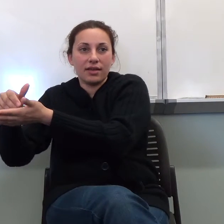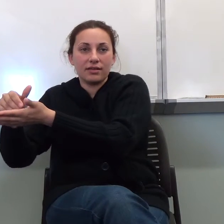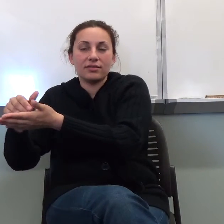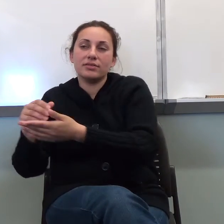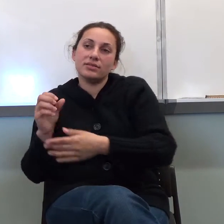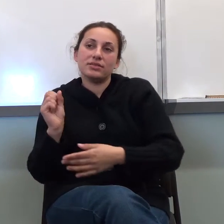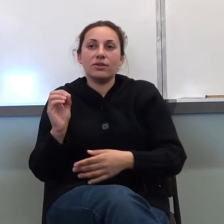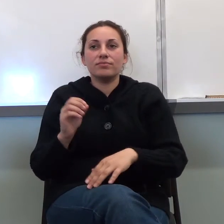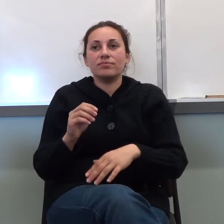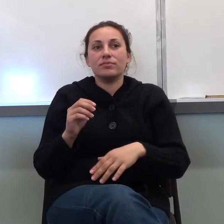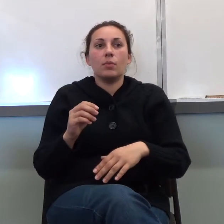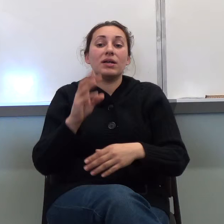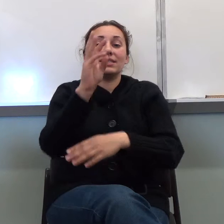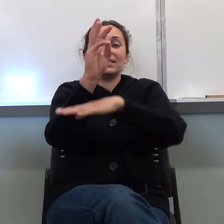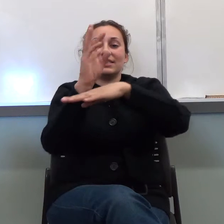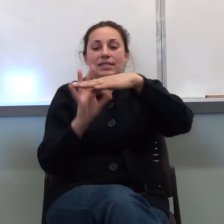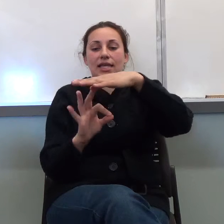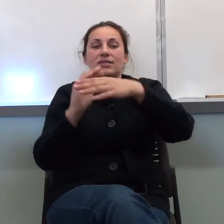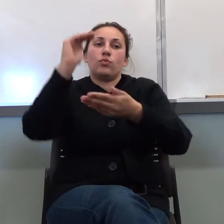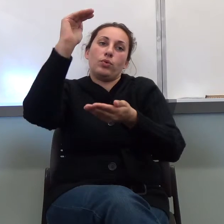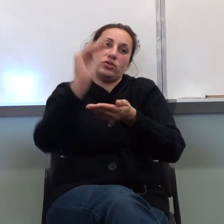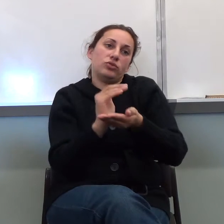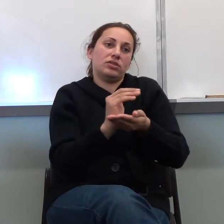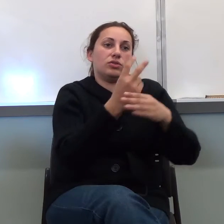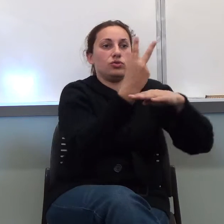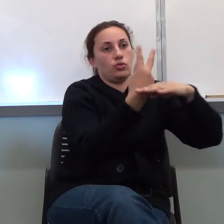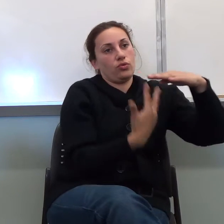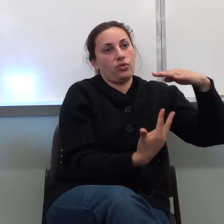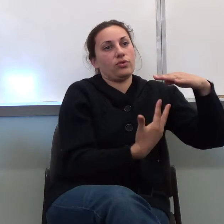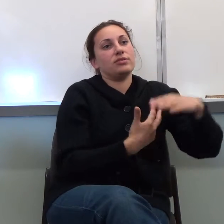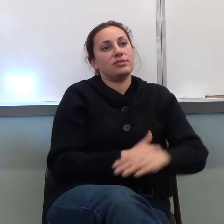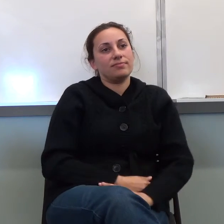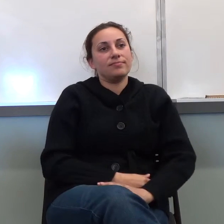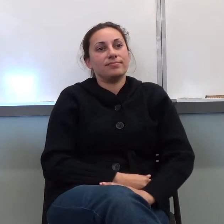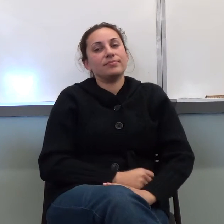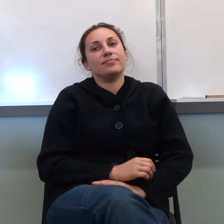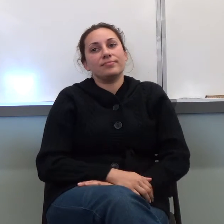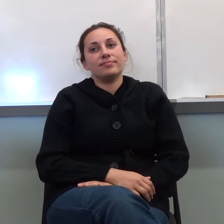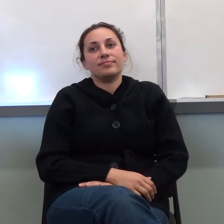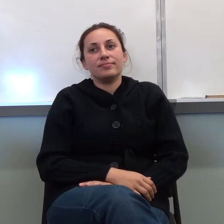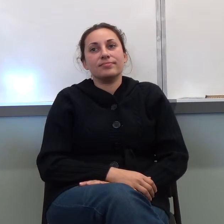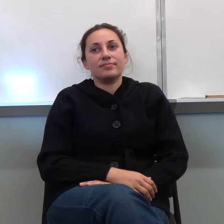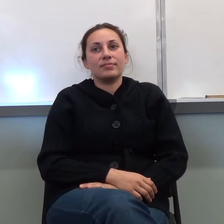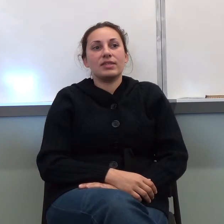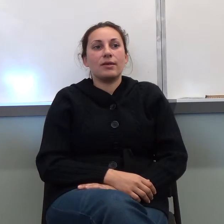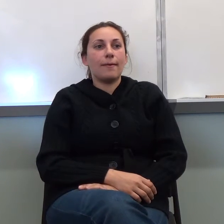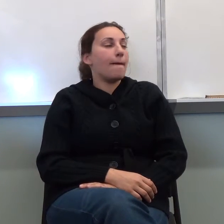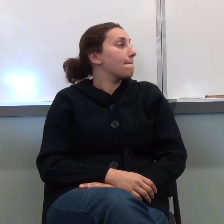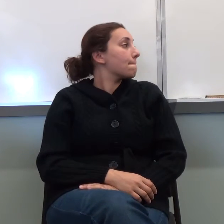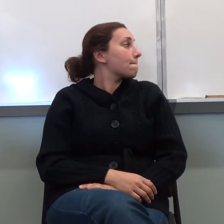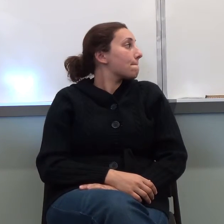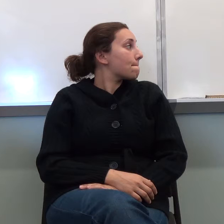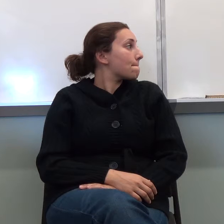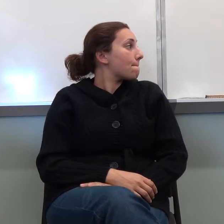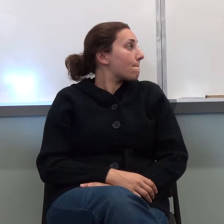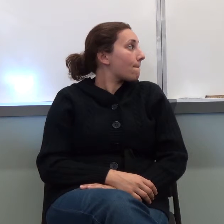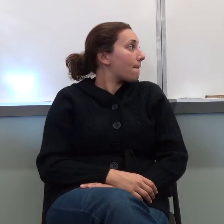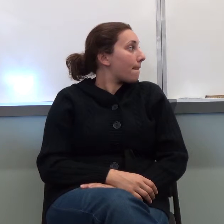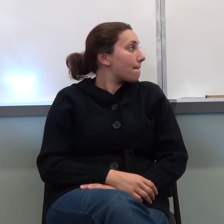is. Where it is, huh? It's way back at the beginning or something. Yeah, I think it was back in chapter 4 or something, when we did fractions. Okay, so this would